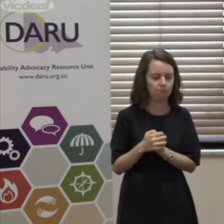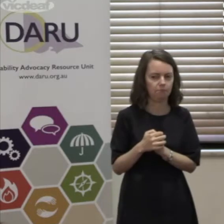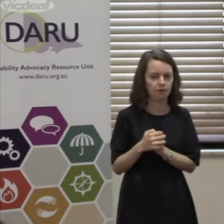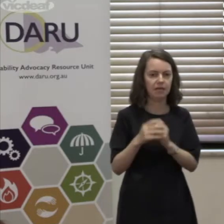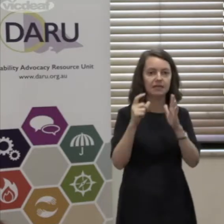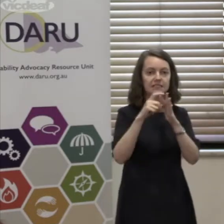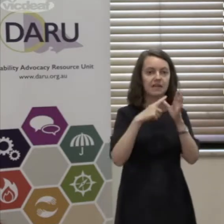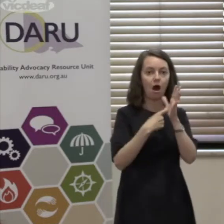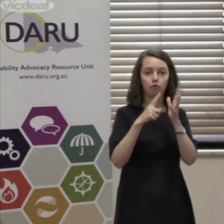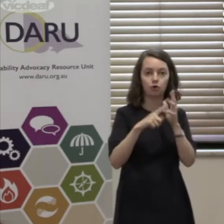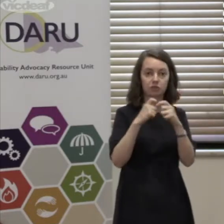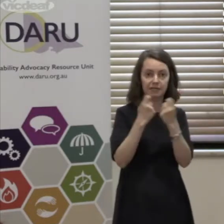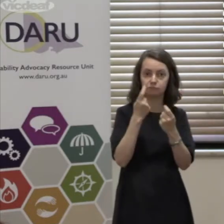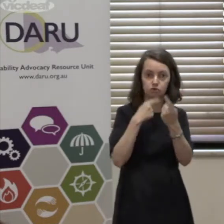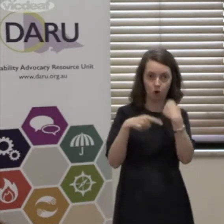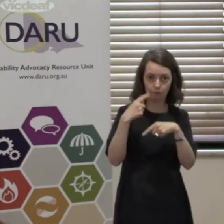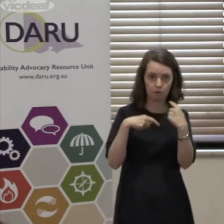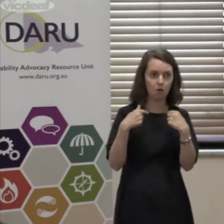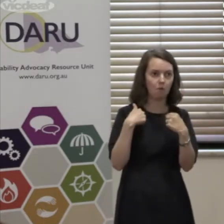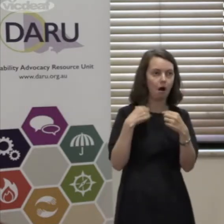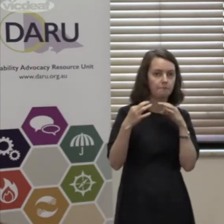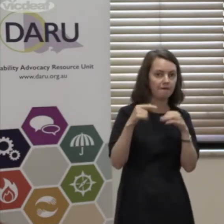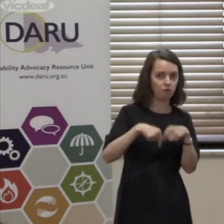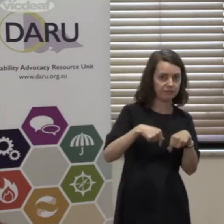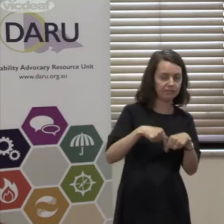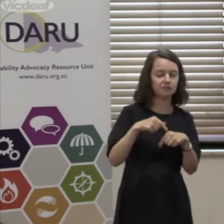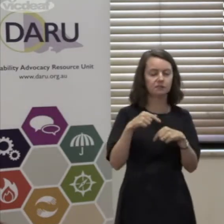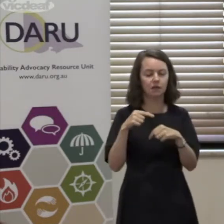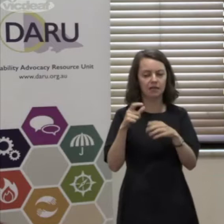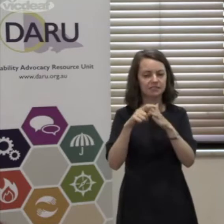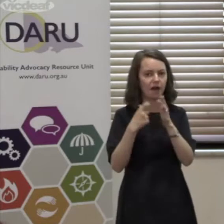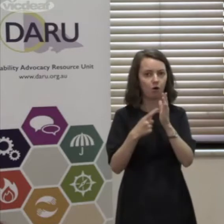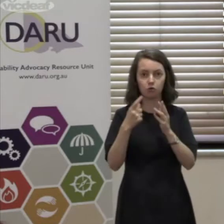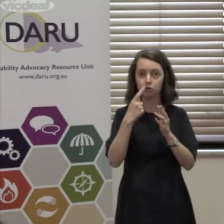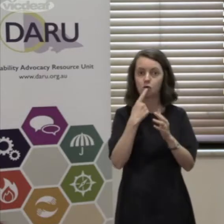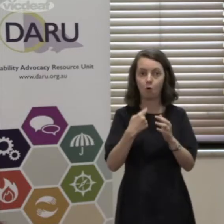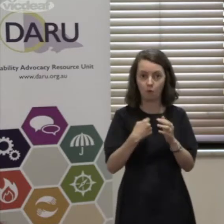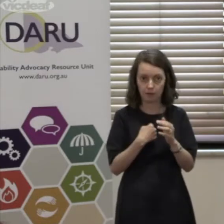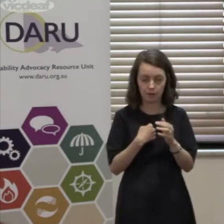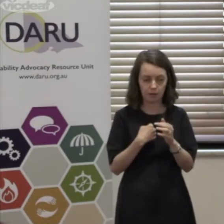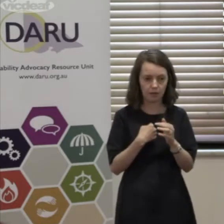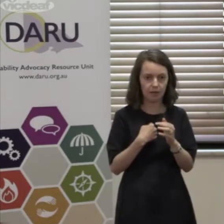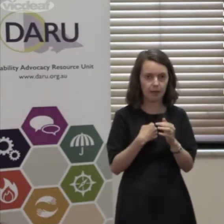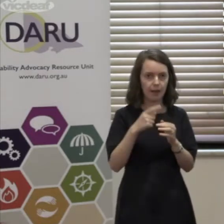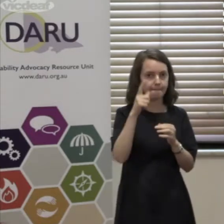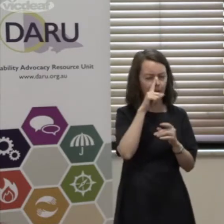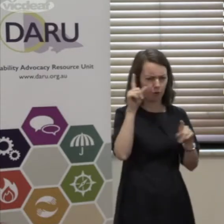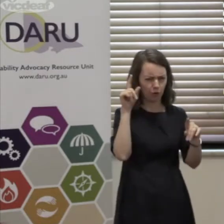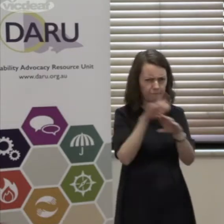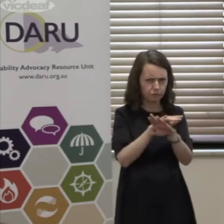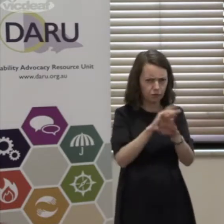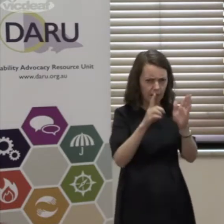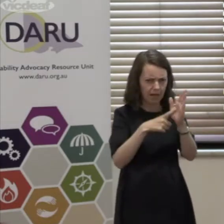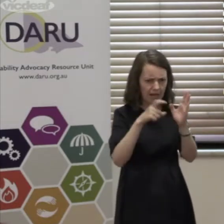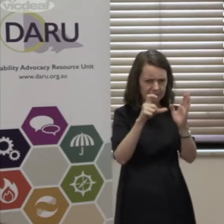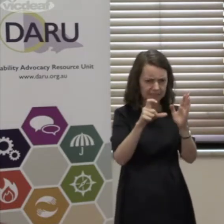diary team said to me when we were talking about this presentation is there's confusion about what the role of the local area